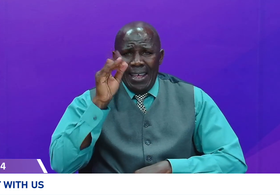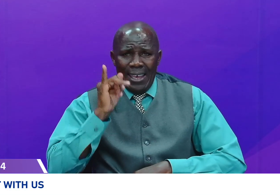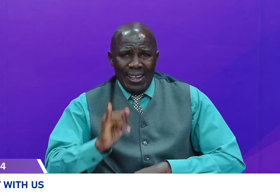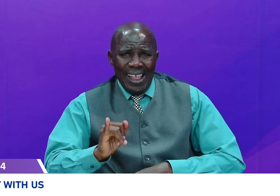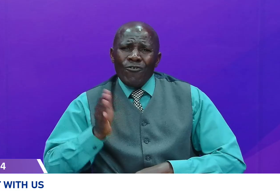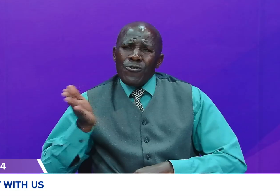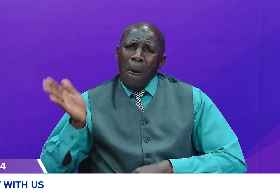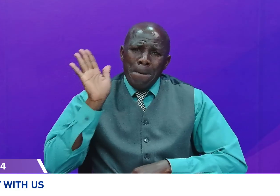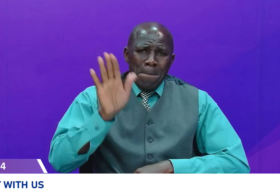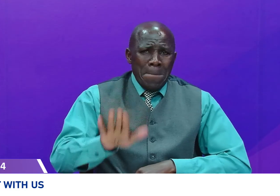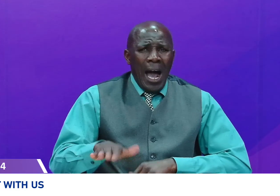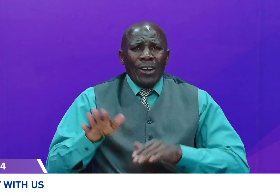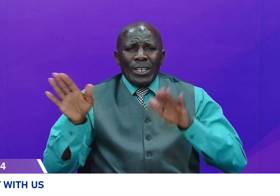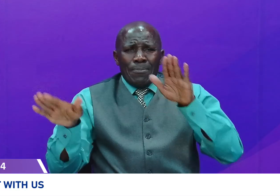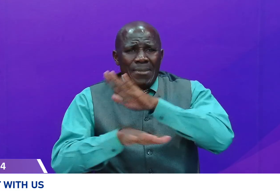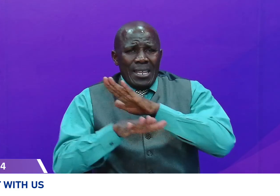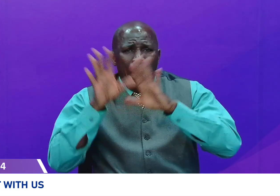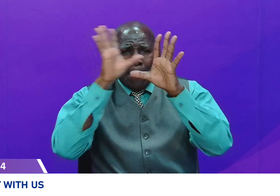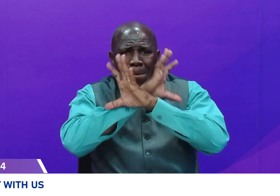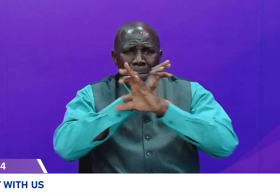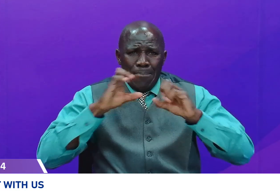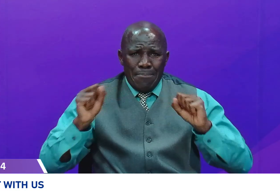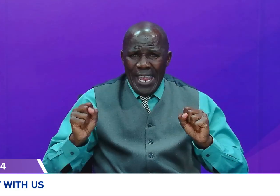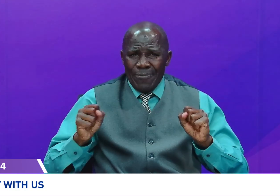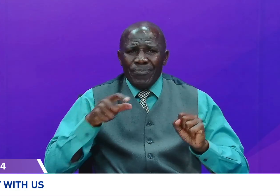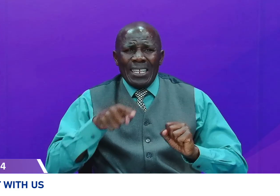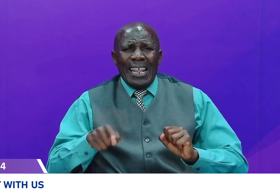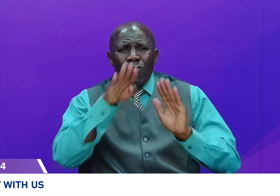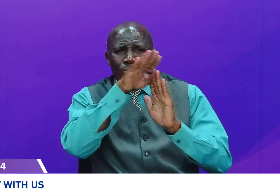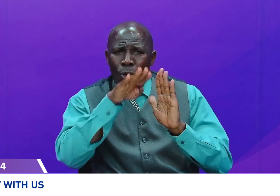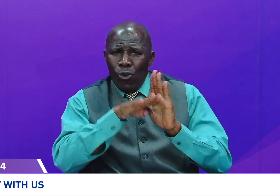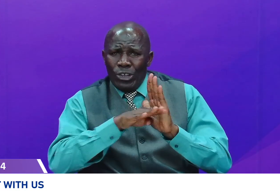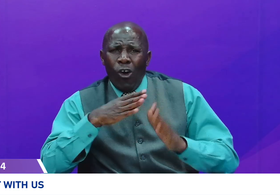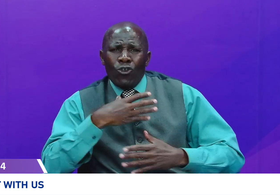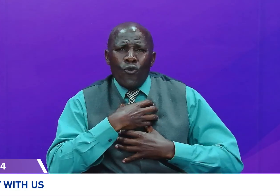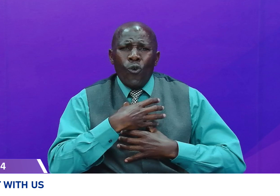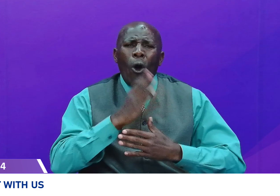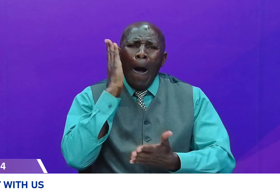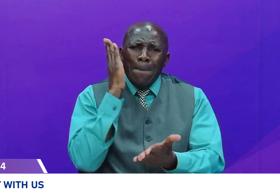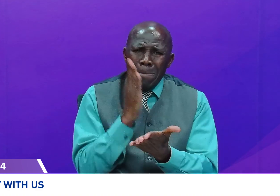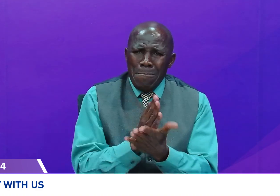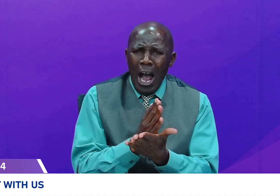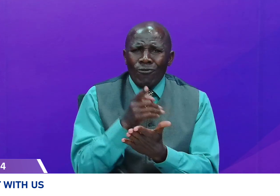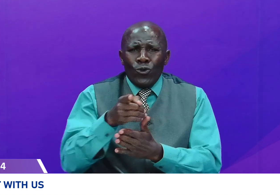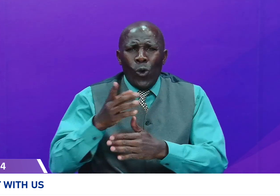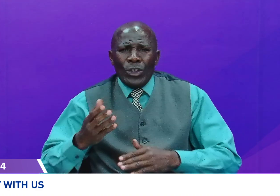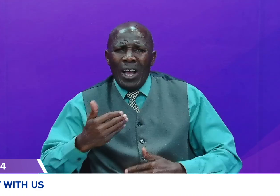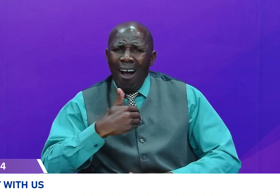National Treasury Cabinet Secretary John Mbadi backed the Deputy President's remarks, confirming that he